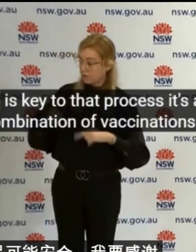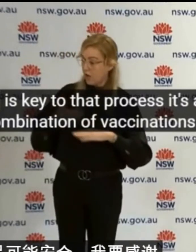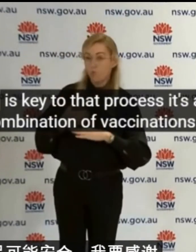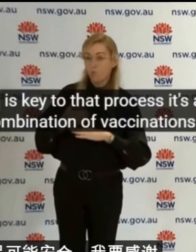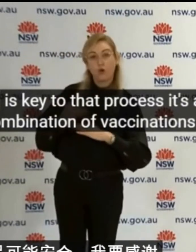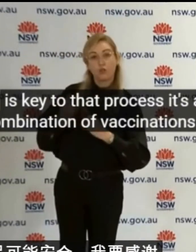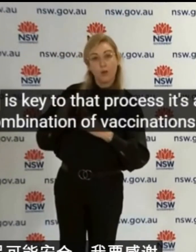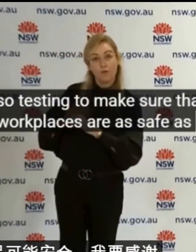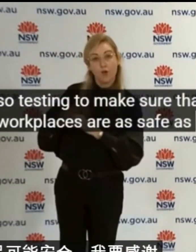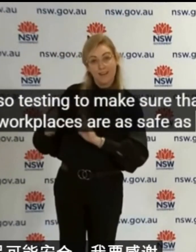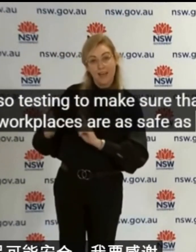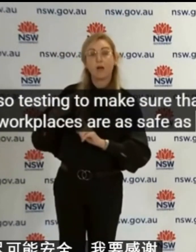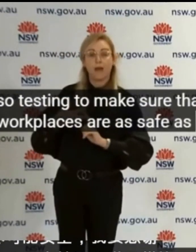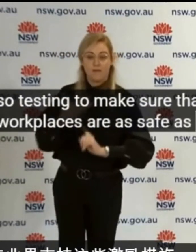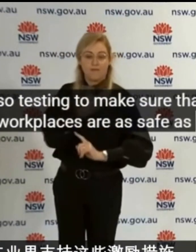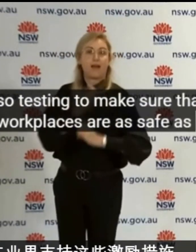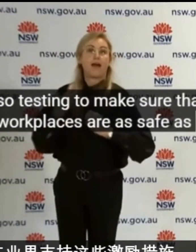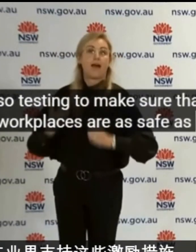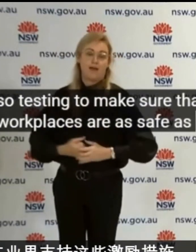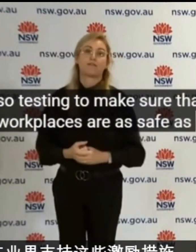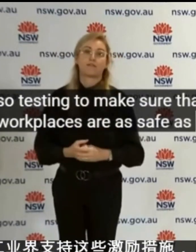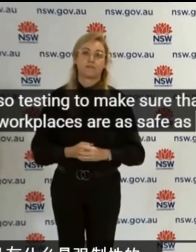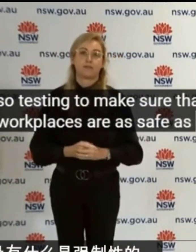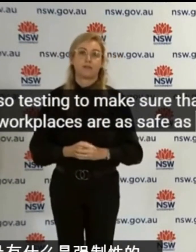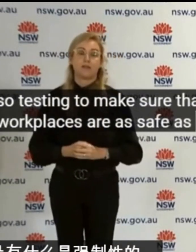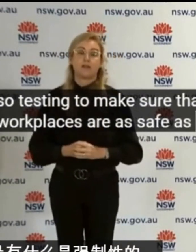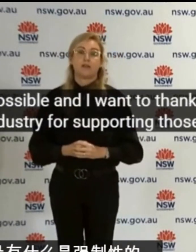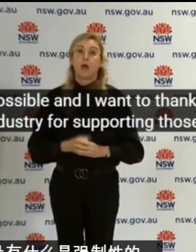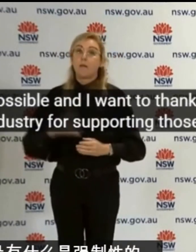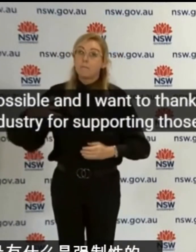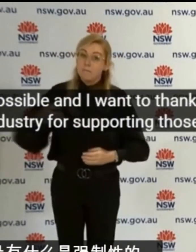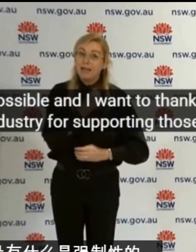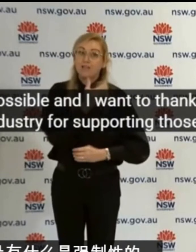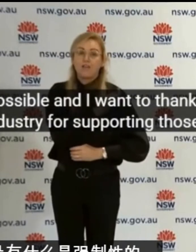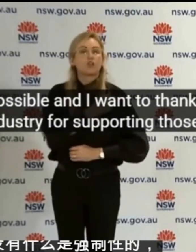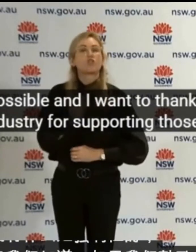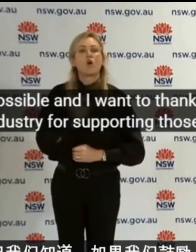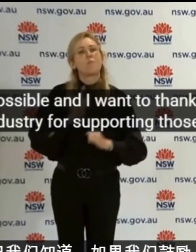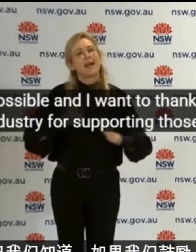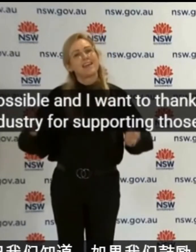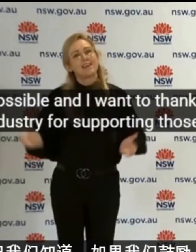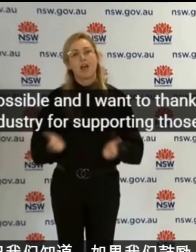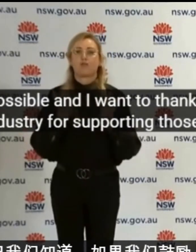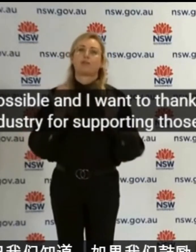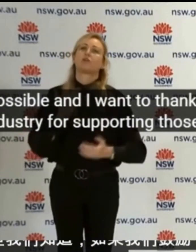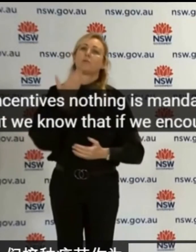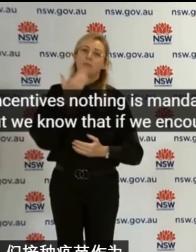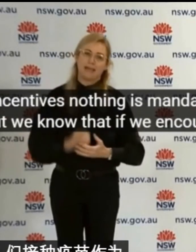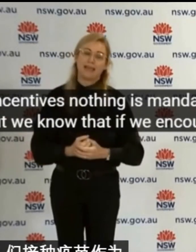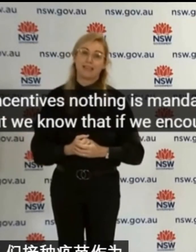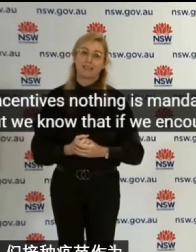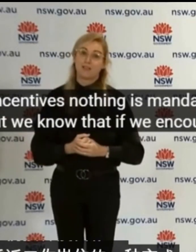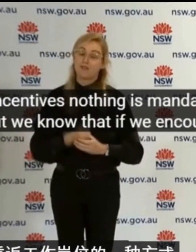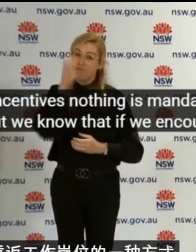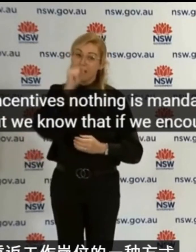industry for supporting those incentives. Nothing is mandatory, but we know that if we encourage people to get vaccinated as a way of getting back to